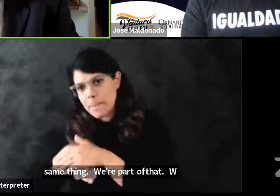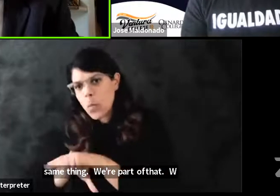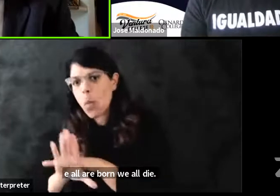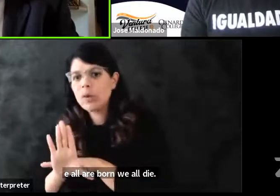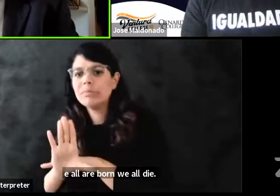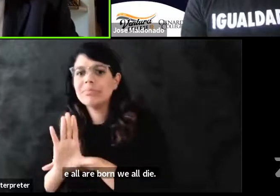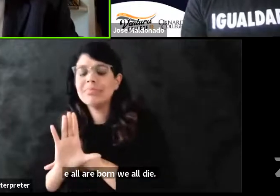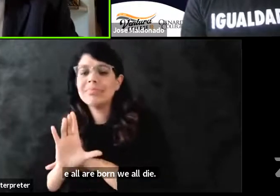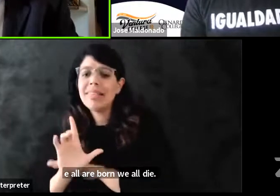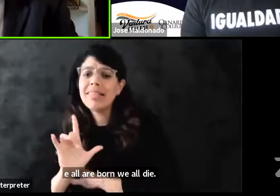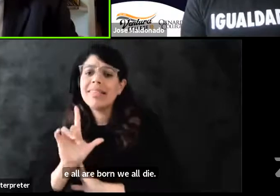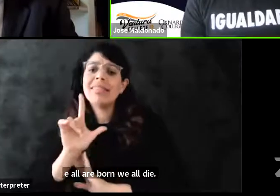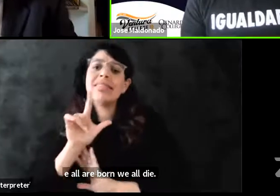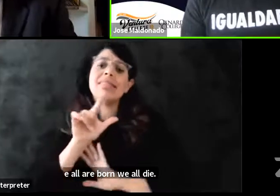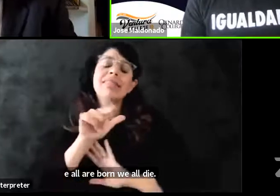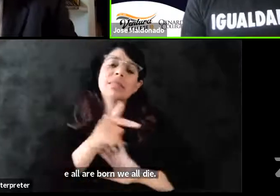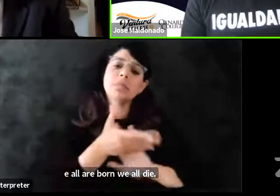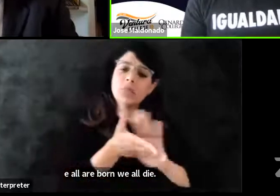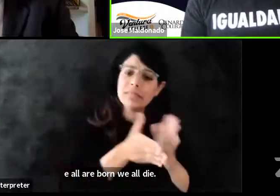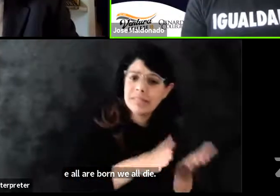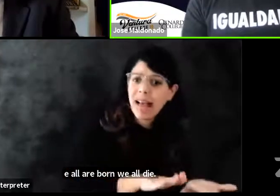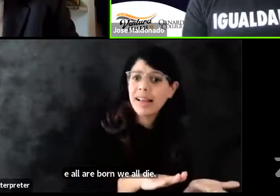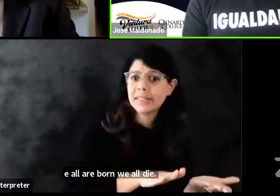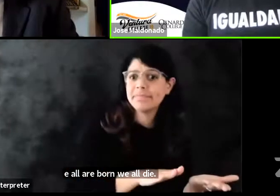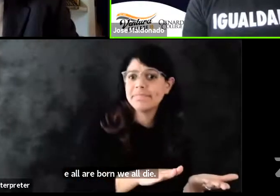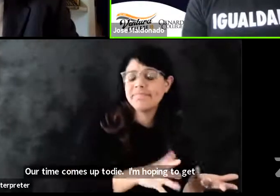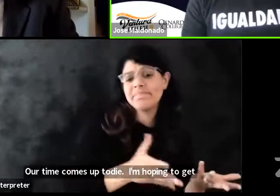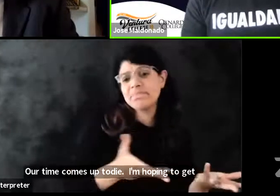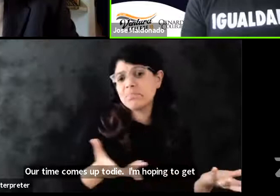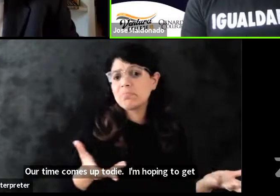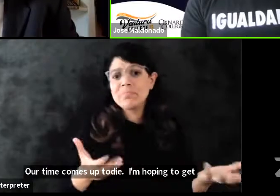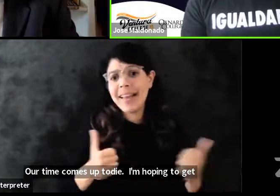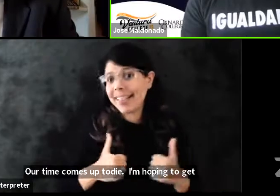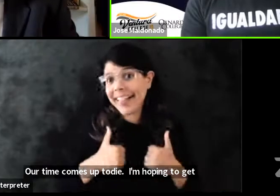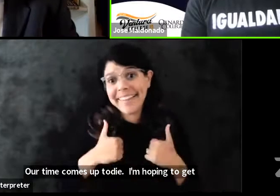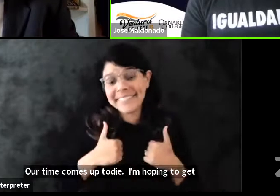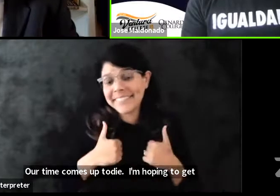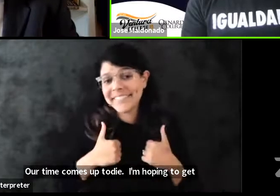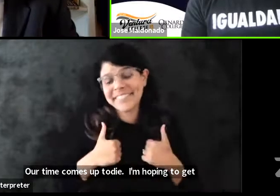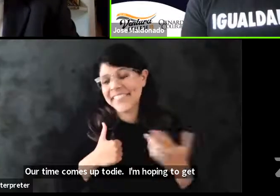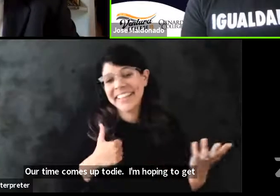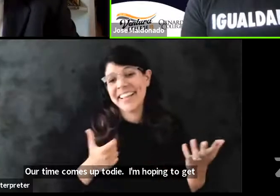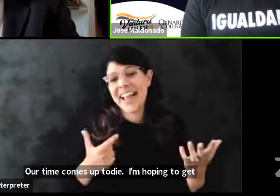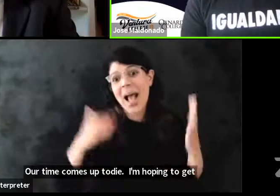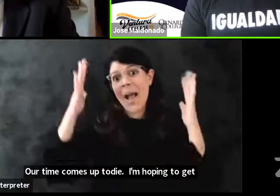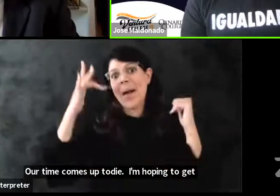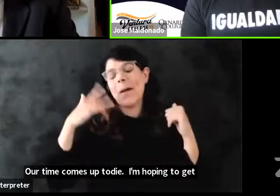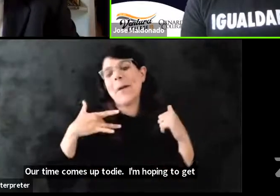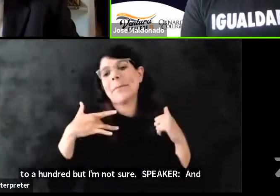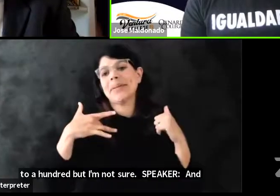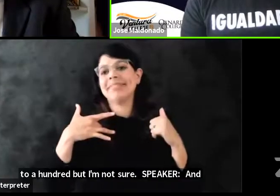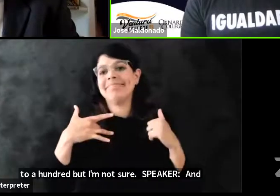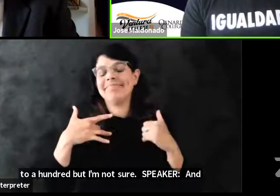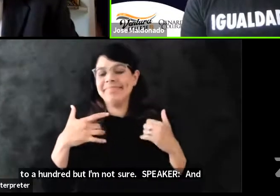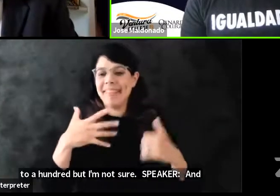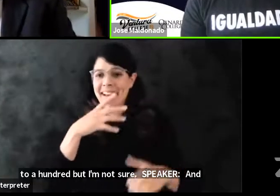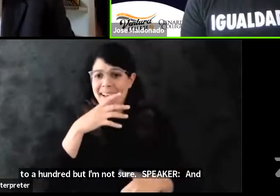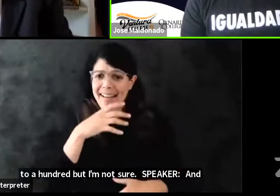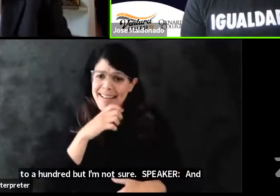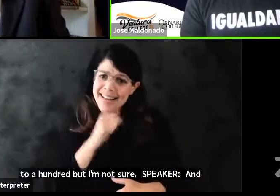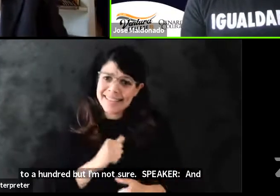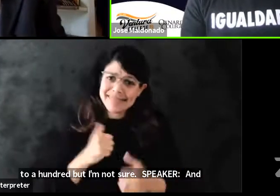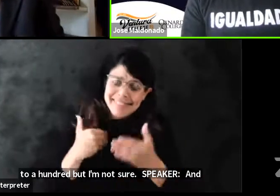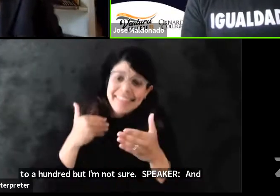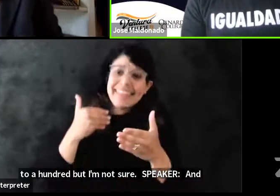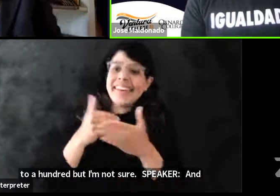sure. I love it, man. I mean, and I love that point that you made. You know, I may be under surveillance still, but I don't